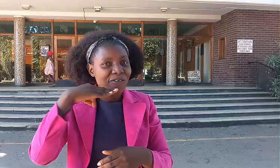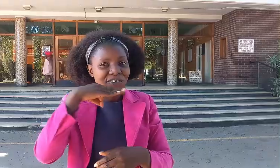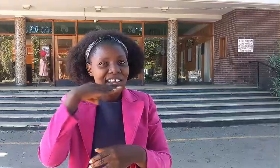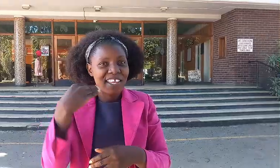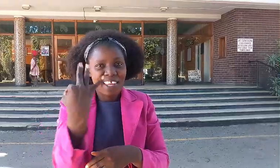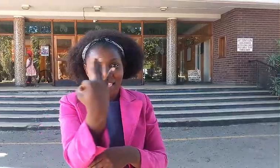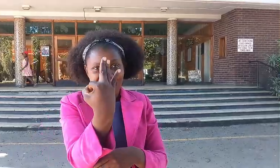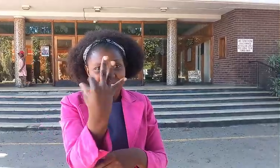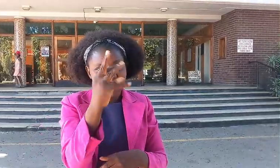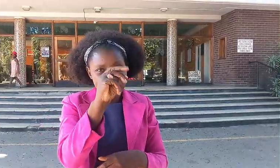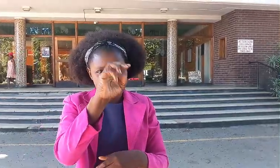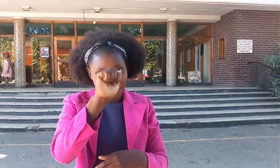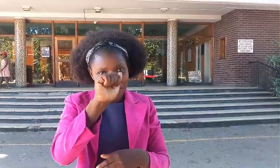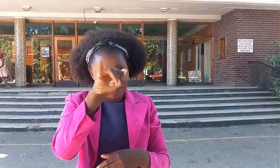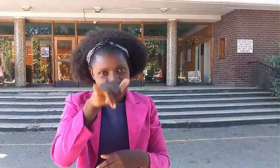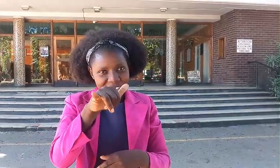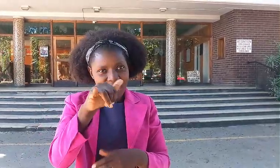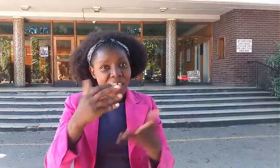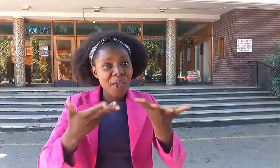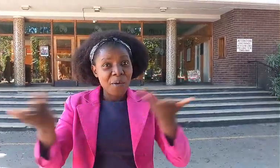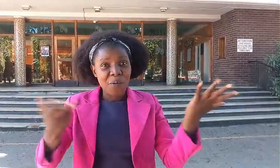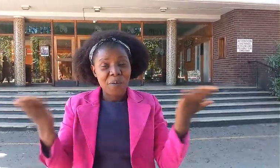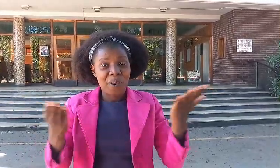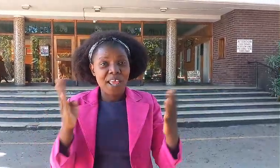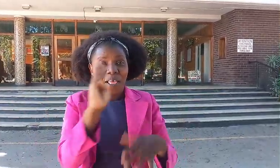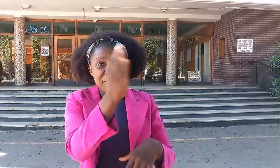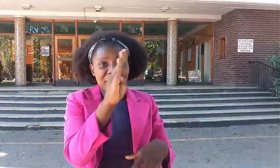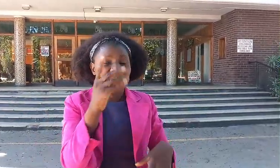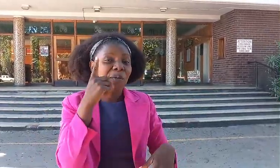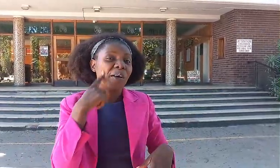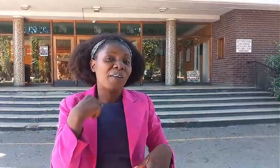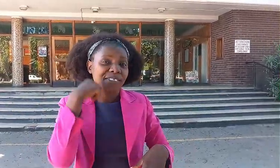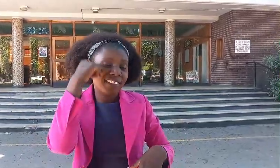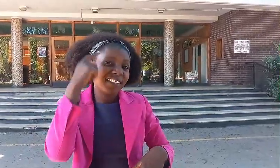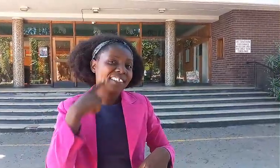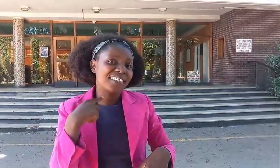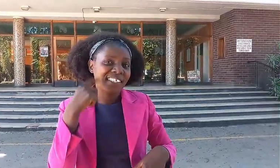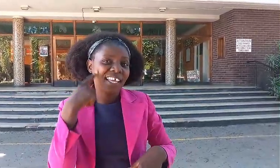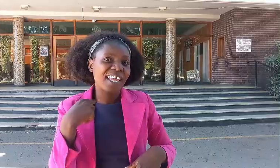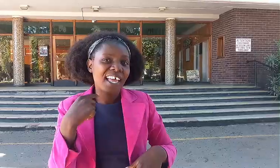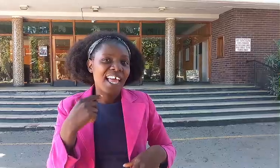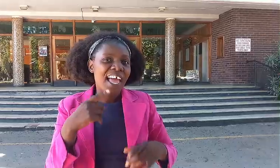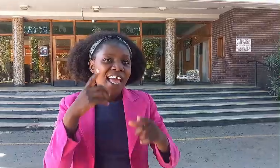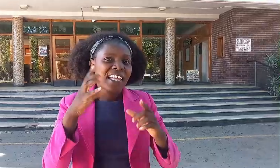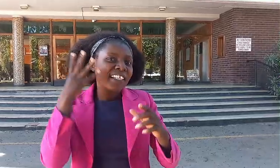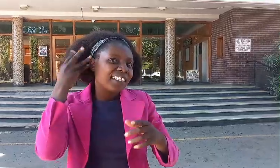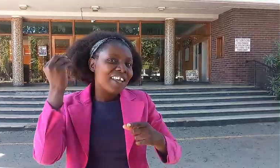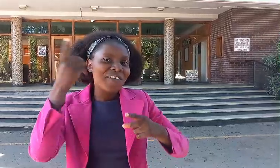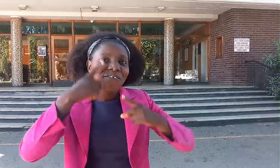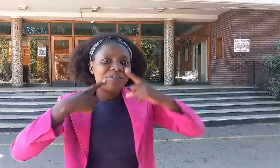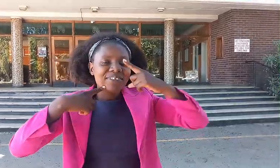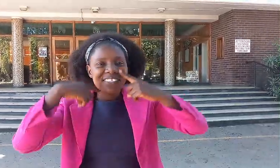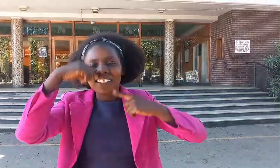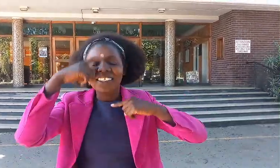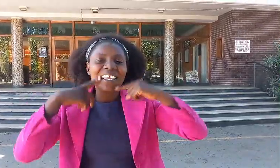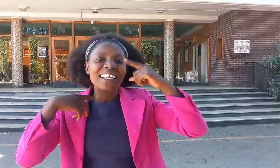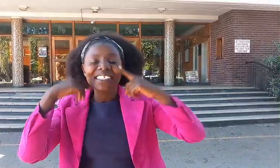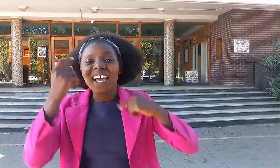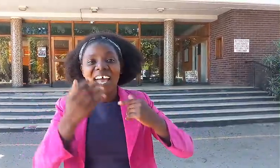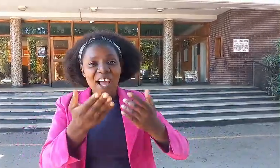saying that we'll be having a show on the 31st of May. It's Bulawayo Theatre. This is the sign for Bulawayo